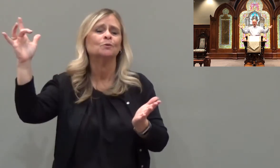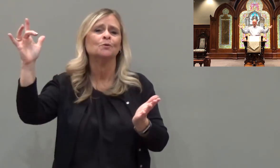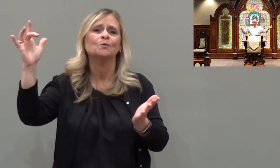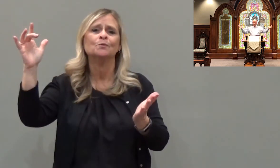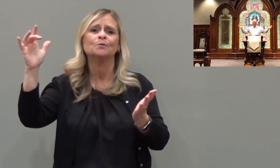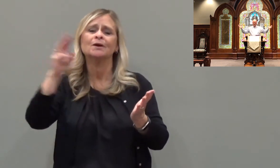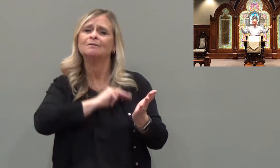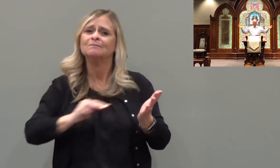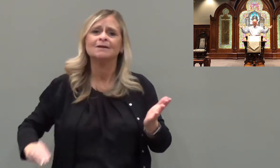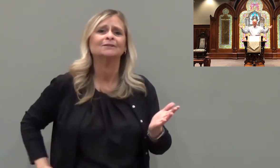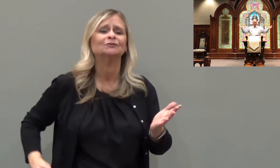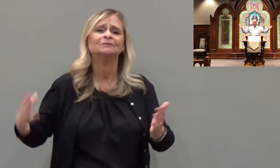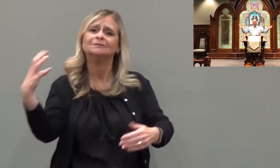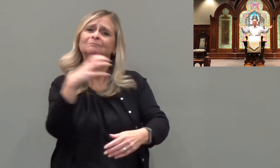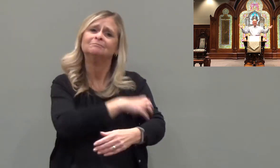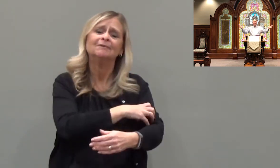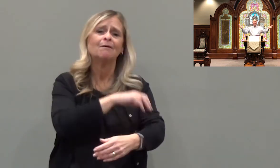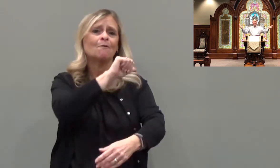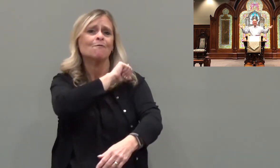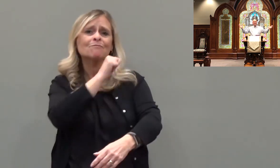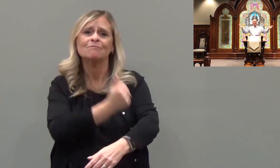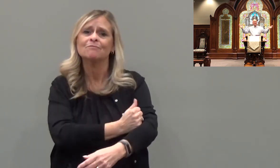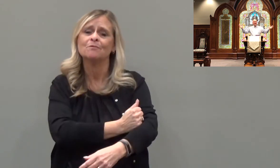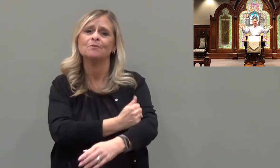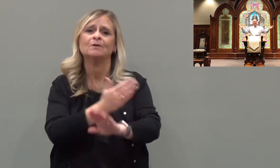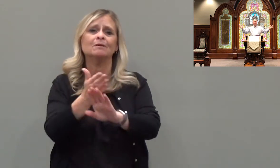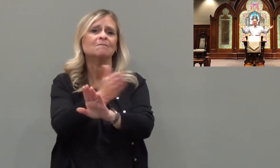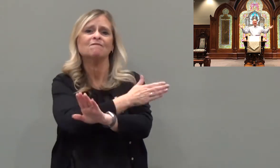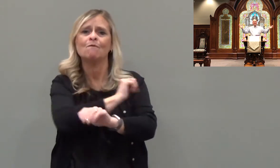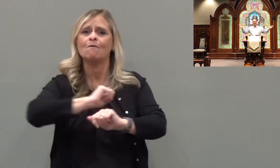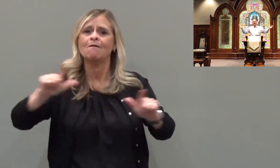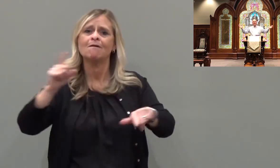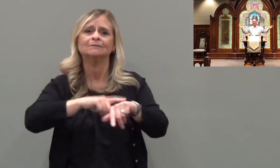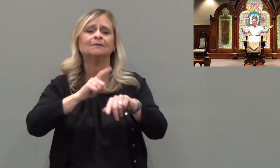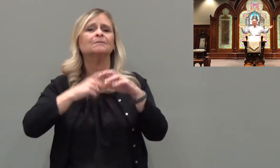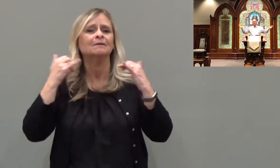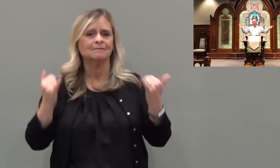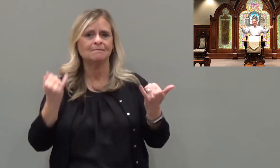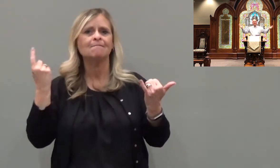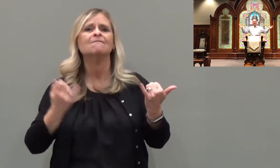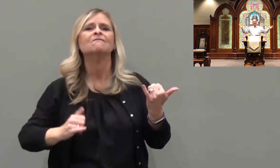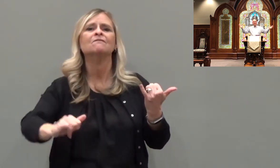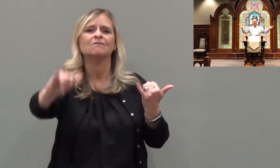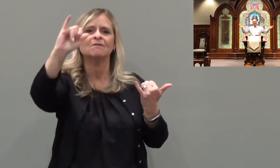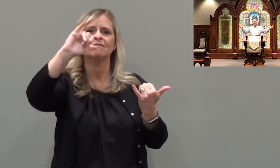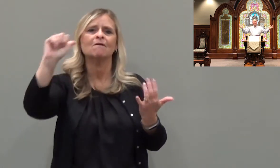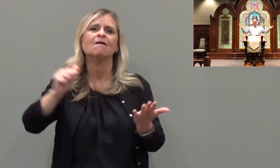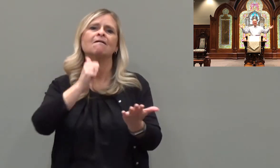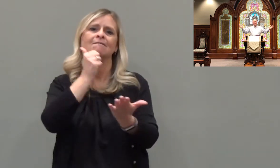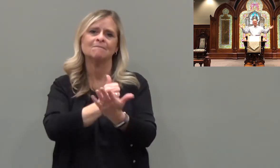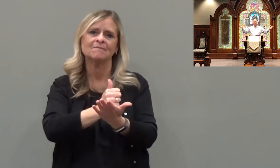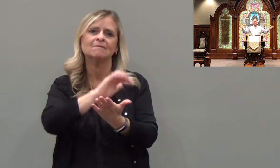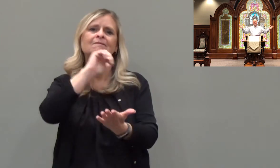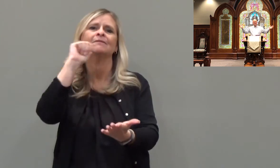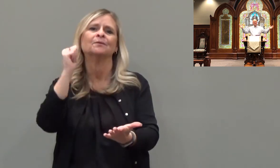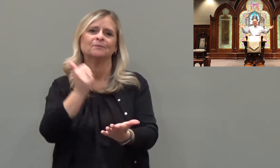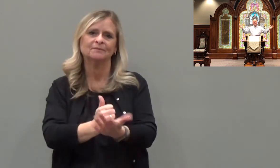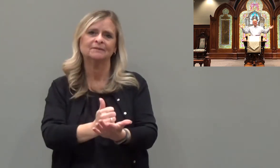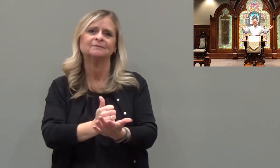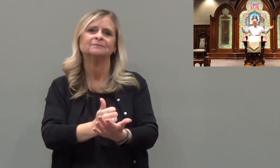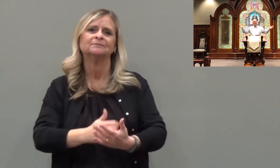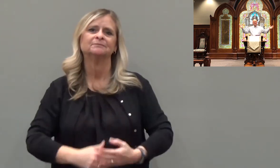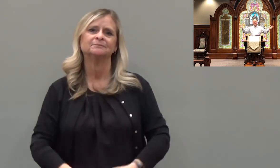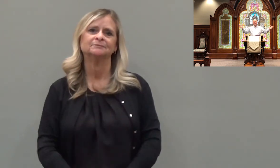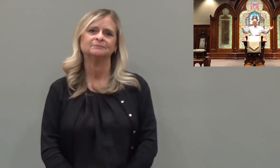power, authority, before all time, now and forevermore. Amen and amen.